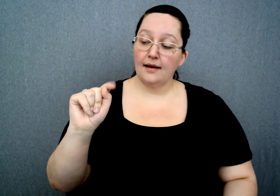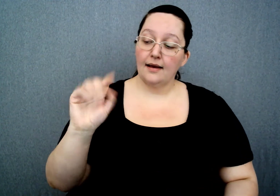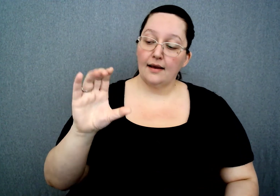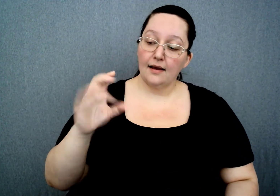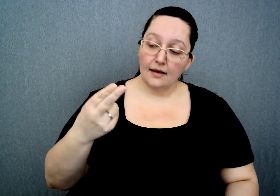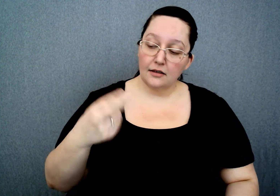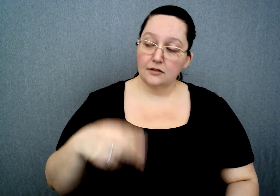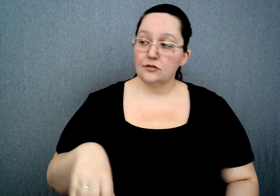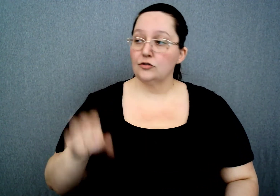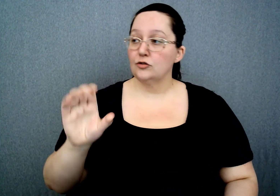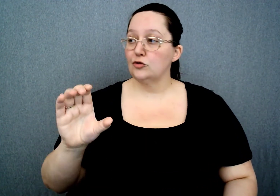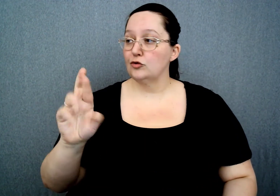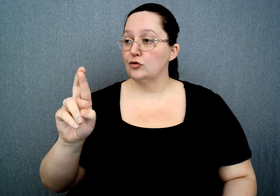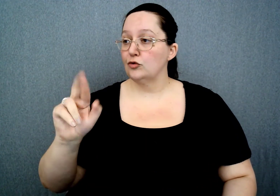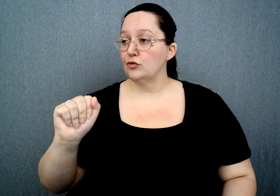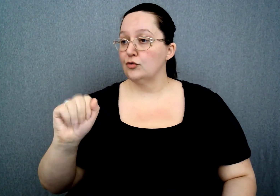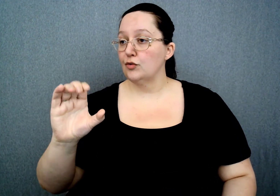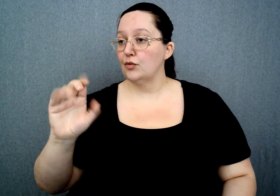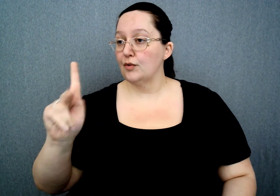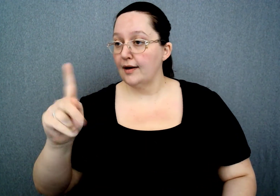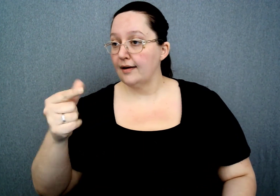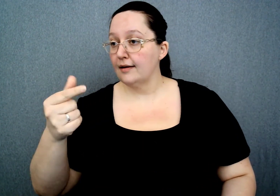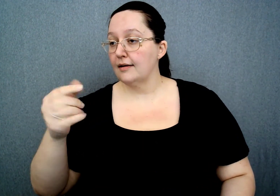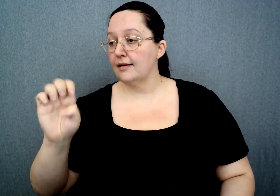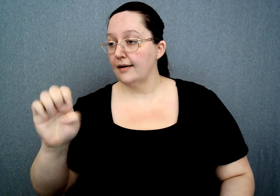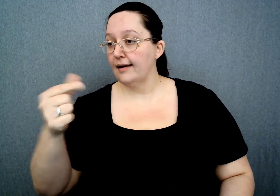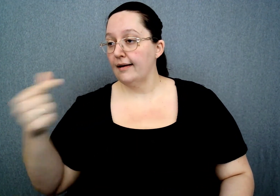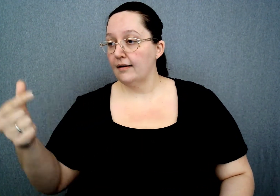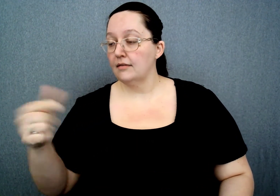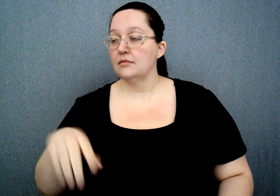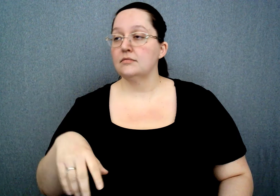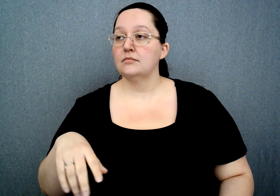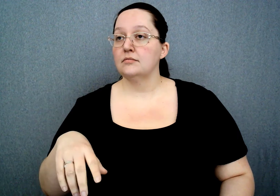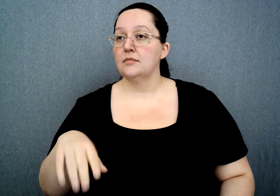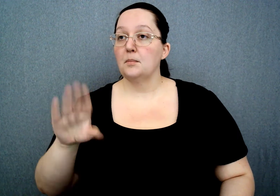to hatch an egg, to crack an egg, or to break an egg.